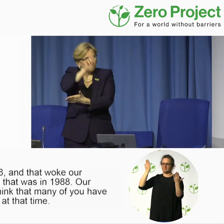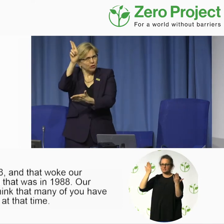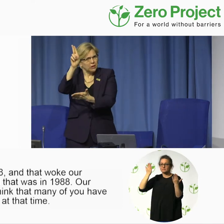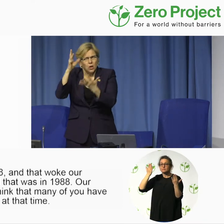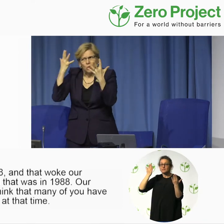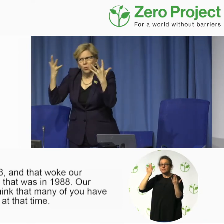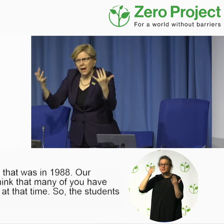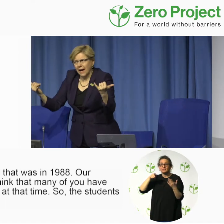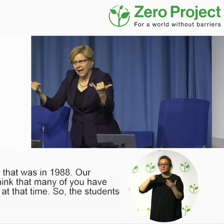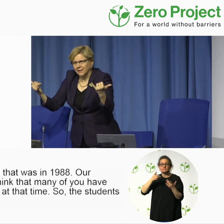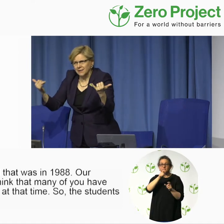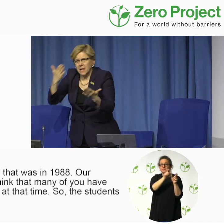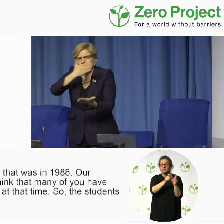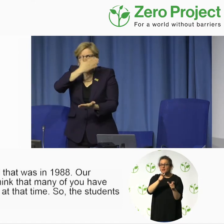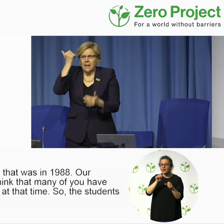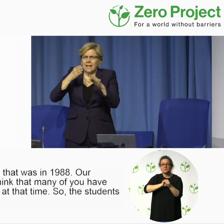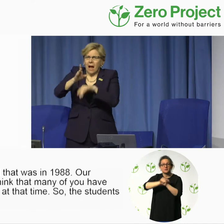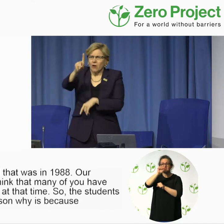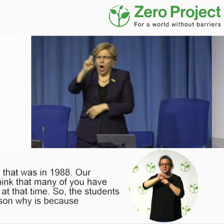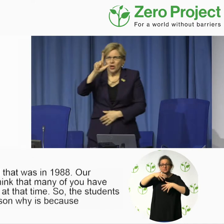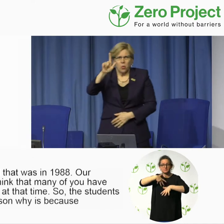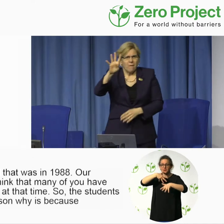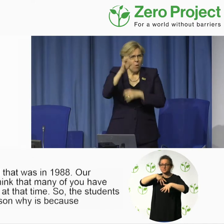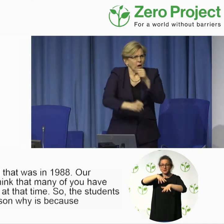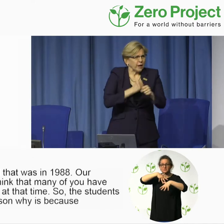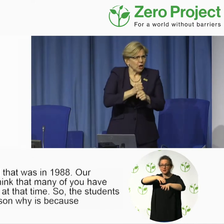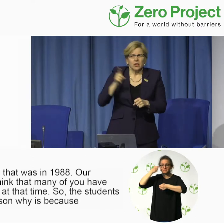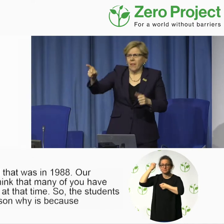So the students shut down the university, and the reason